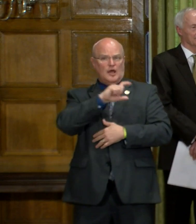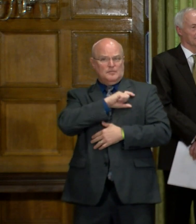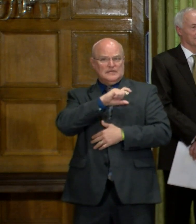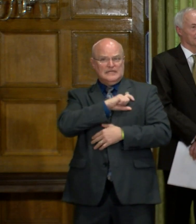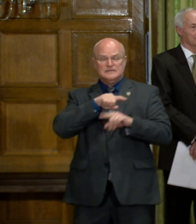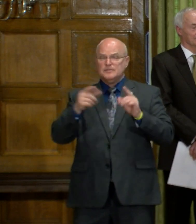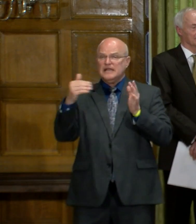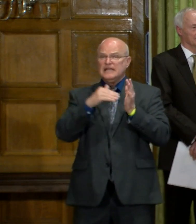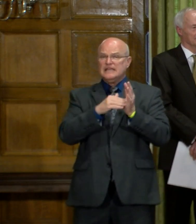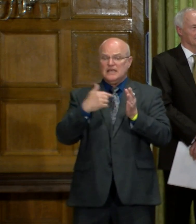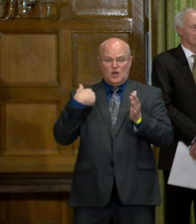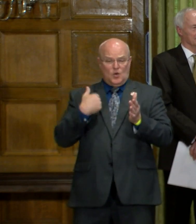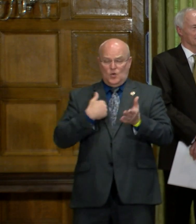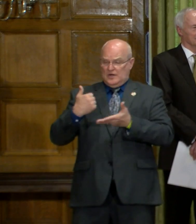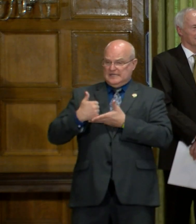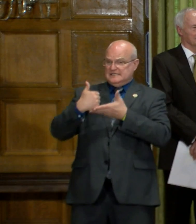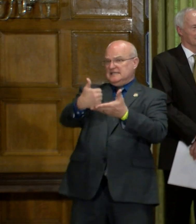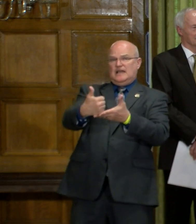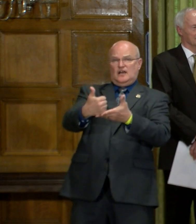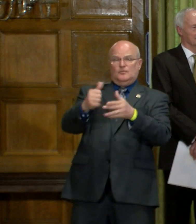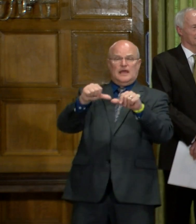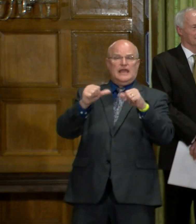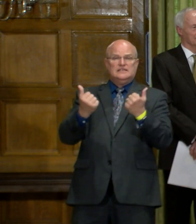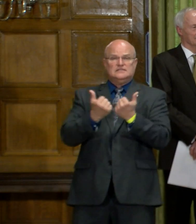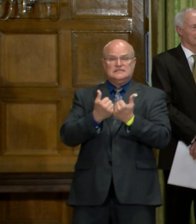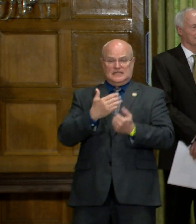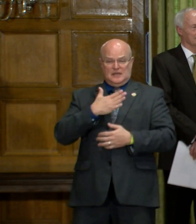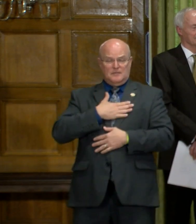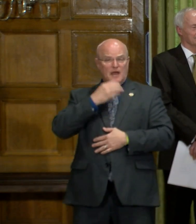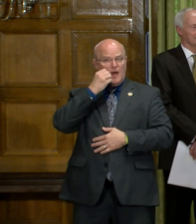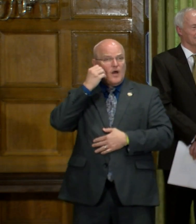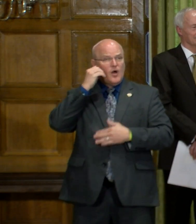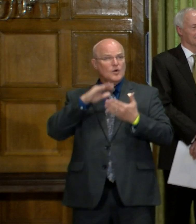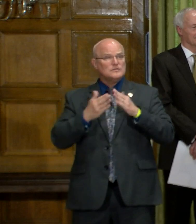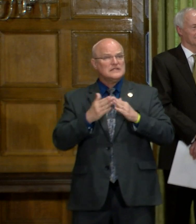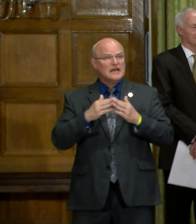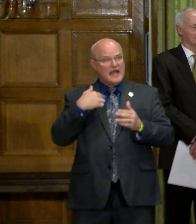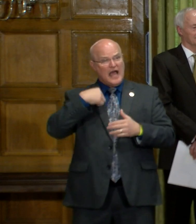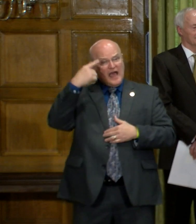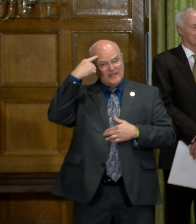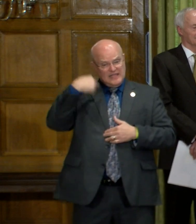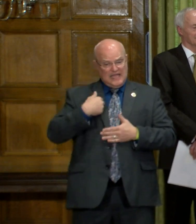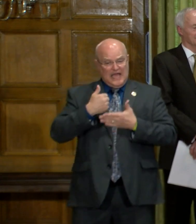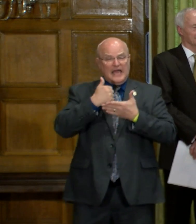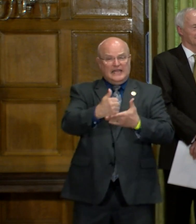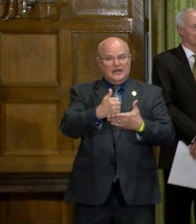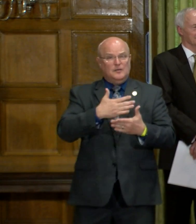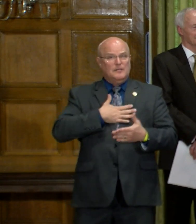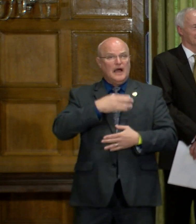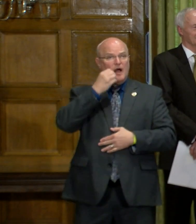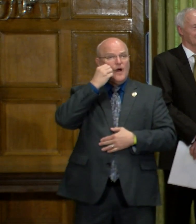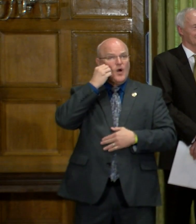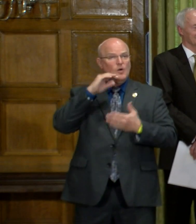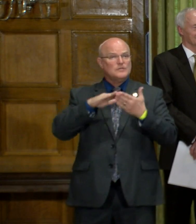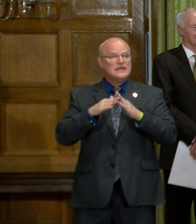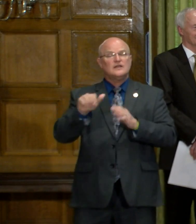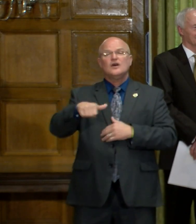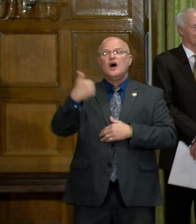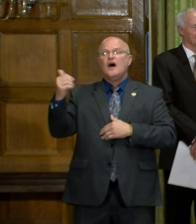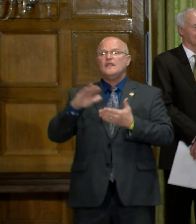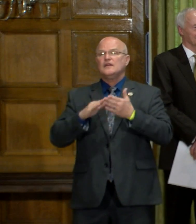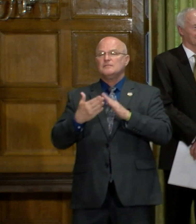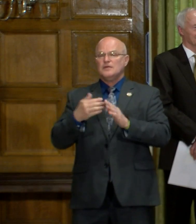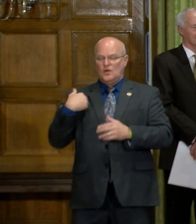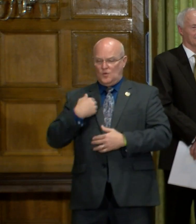But again, we're a assist agency. It is my hometown. If I think I can help my hometown or any other community in this state, then we'll